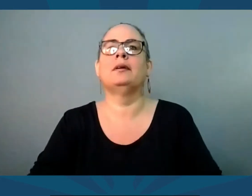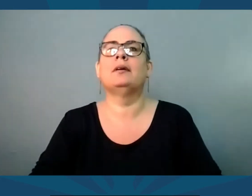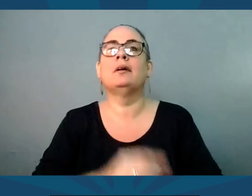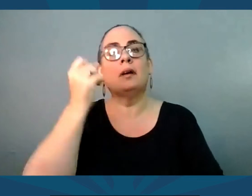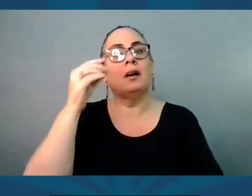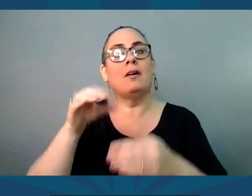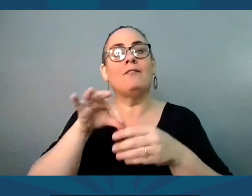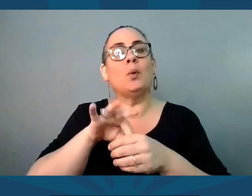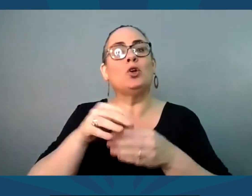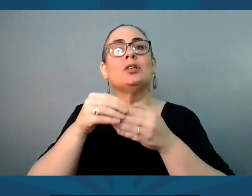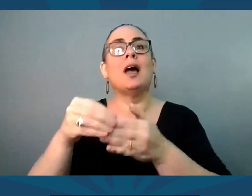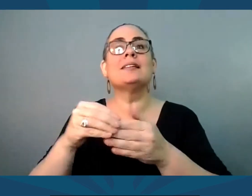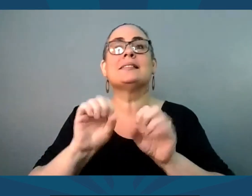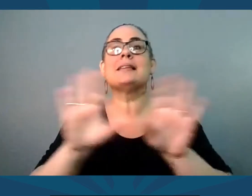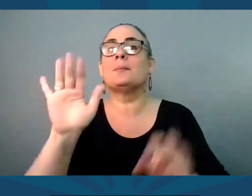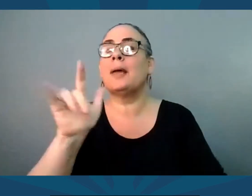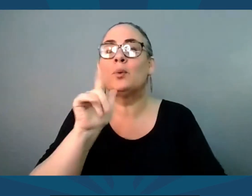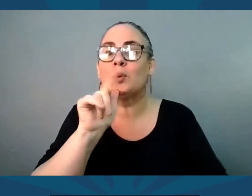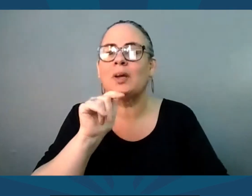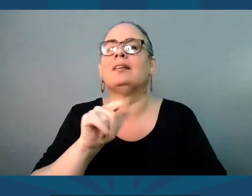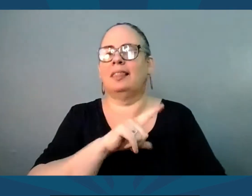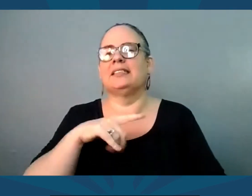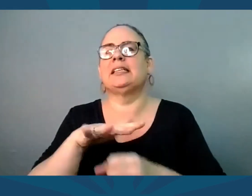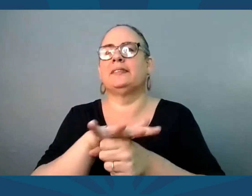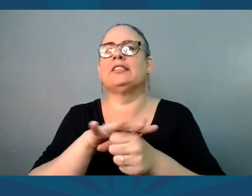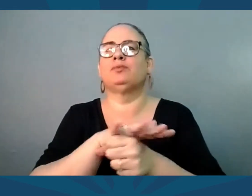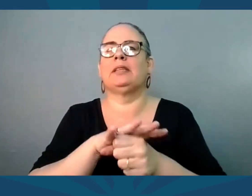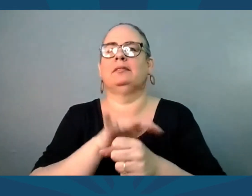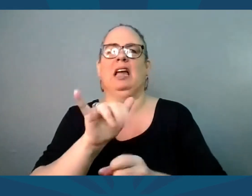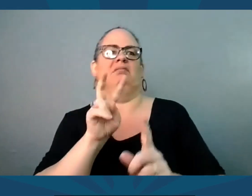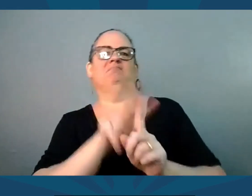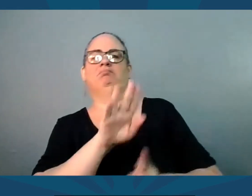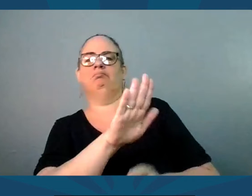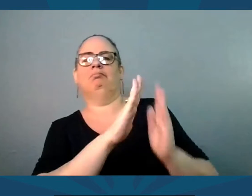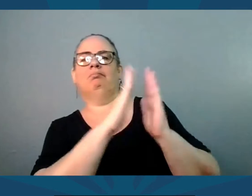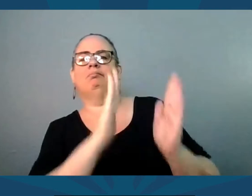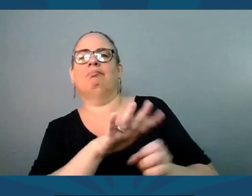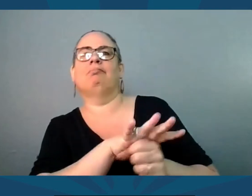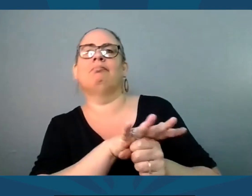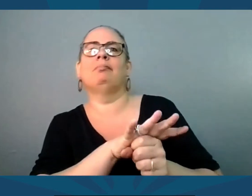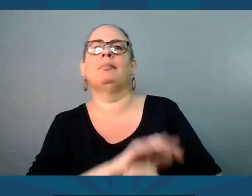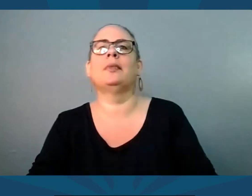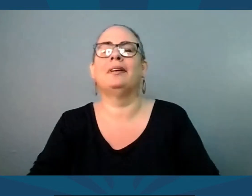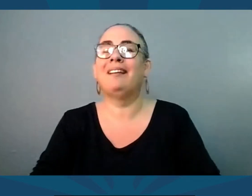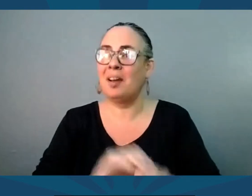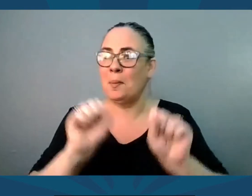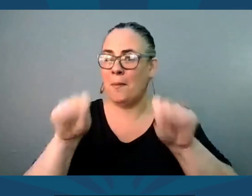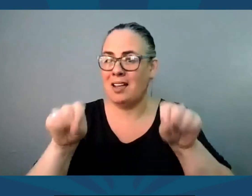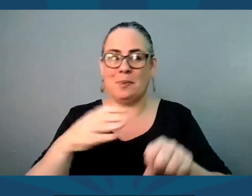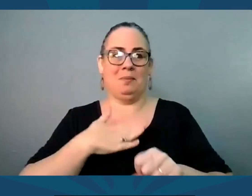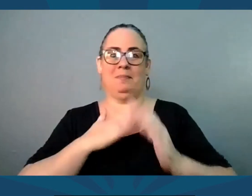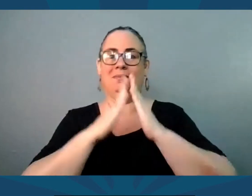another resident is registered to vote. Voter guides are sent by the legislative district assigned to